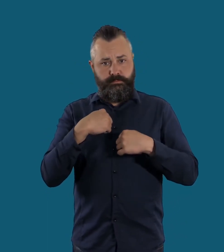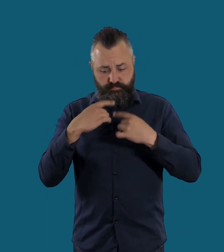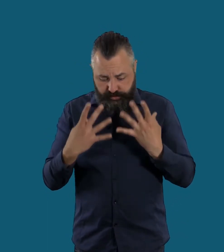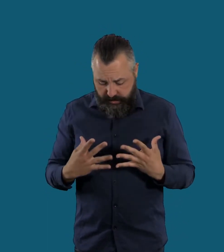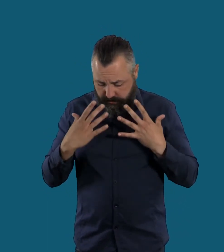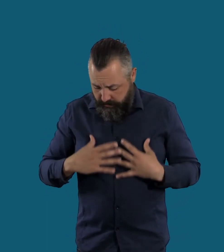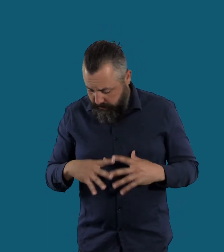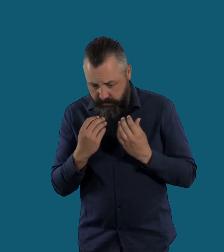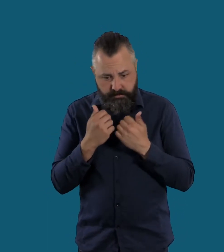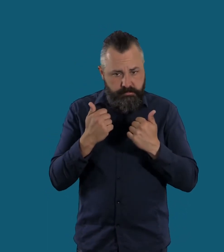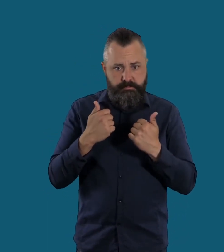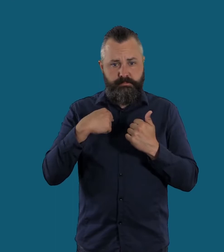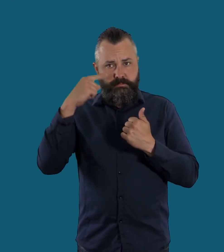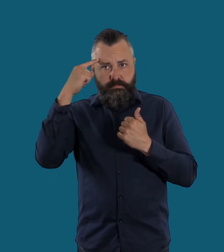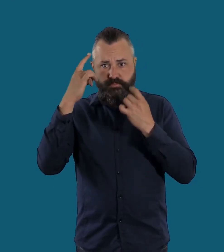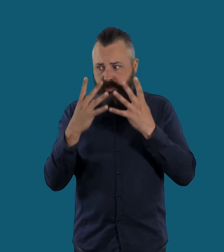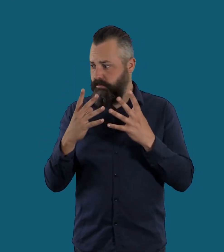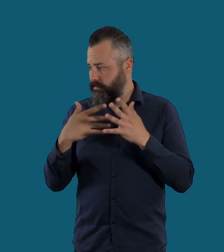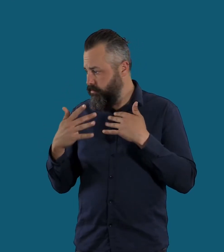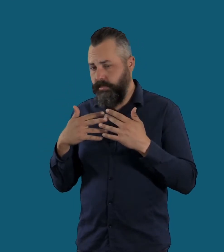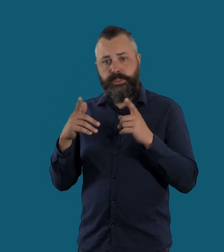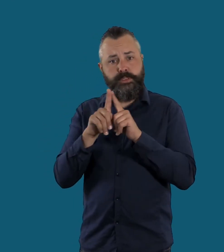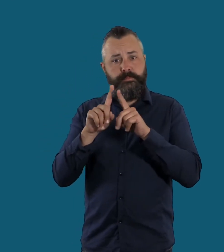3. Prepare yourself and your family.